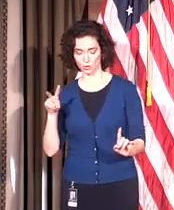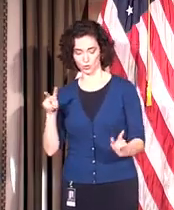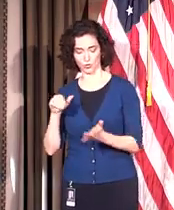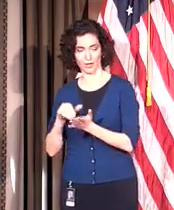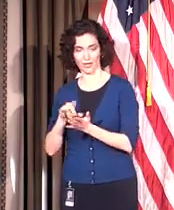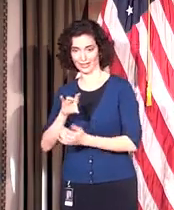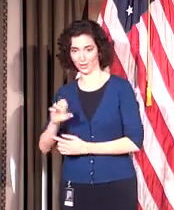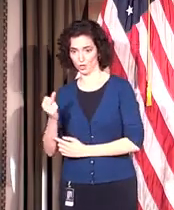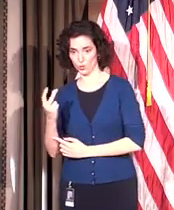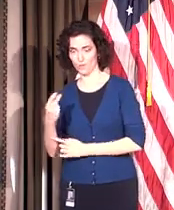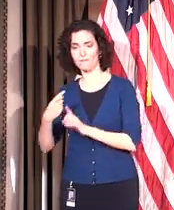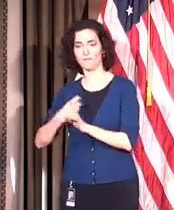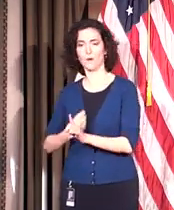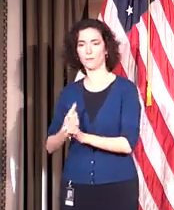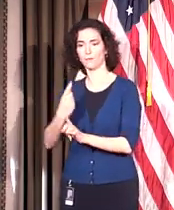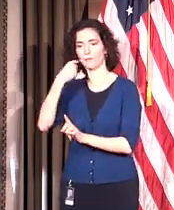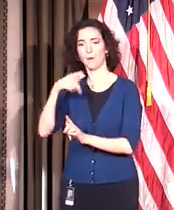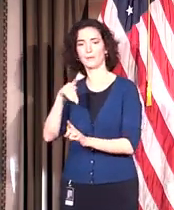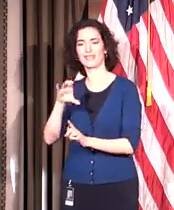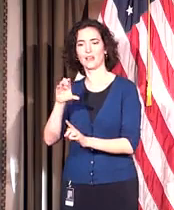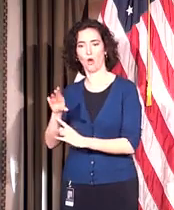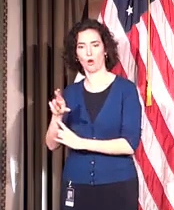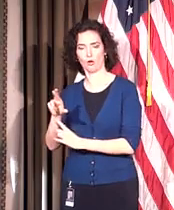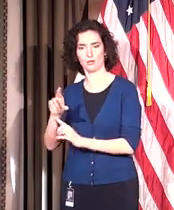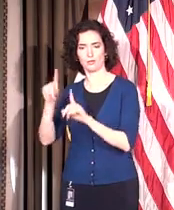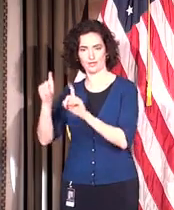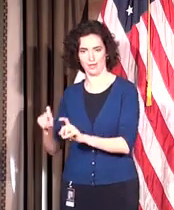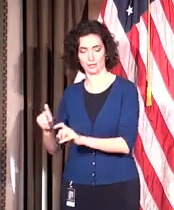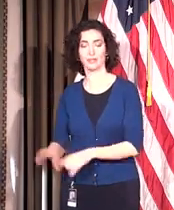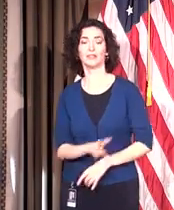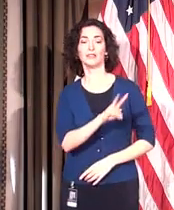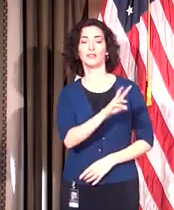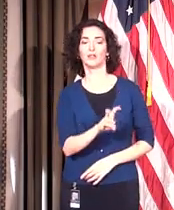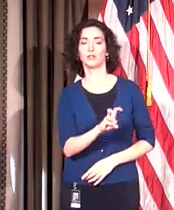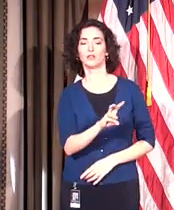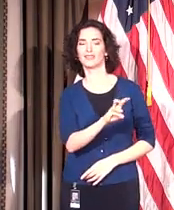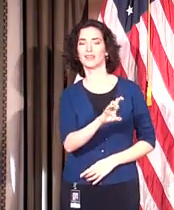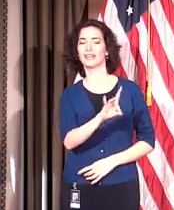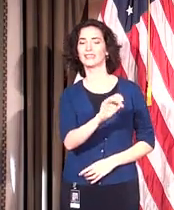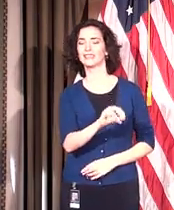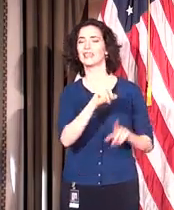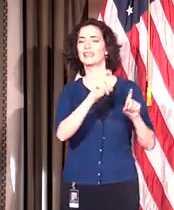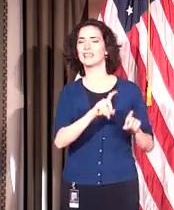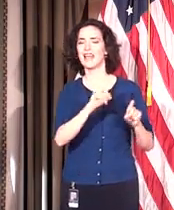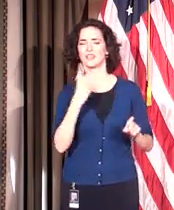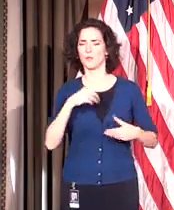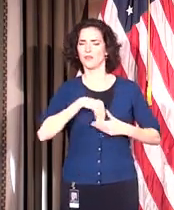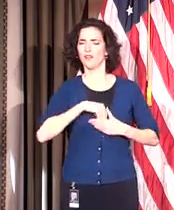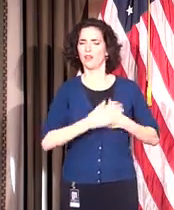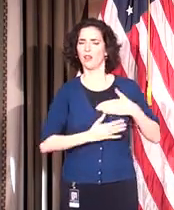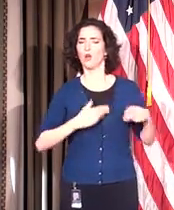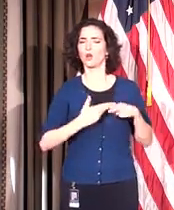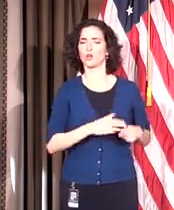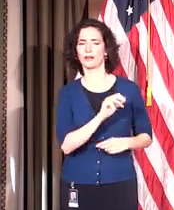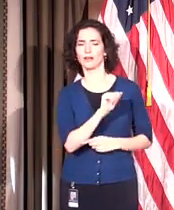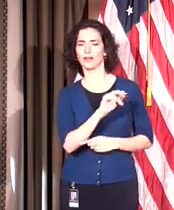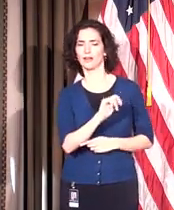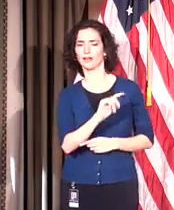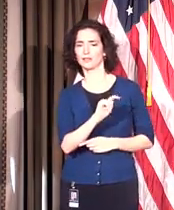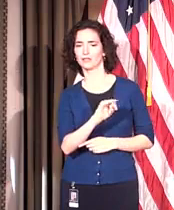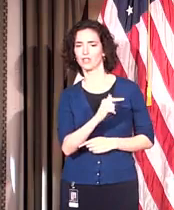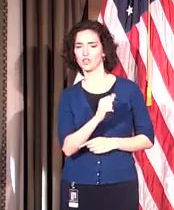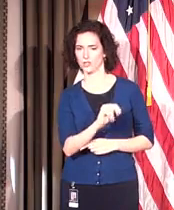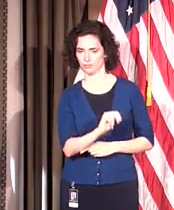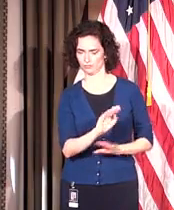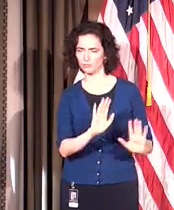test positives, and then 680 are antigen test positives. I just want everybody to let that